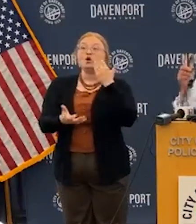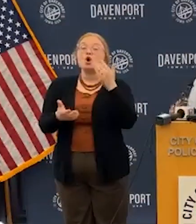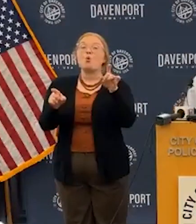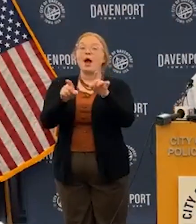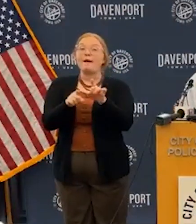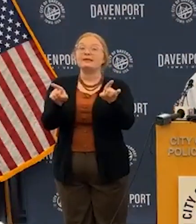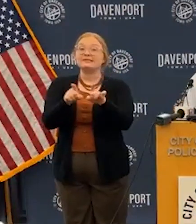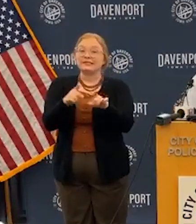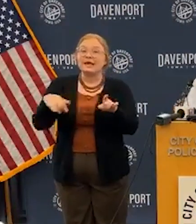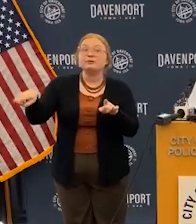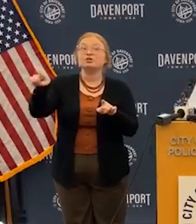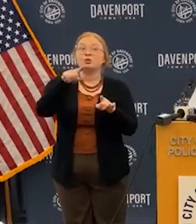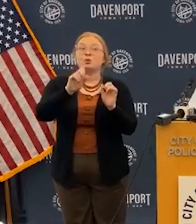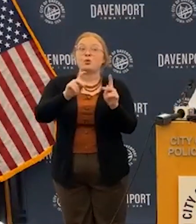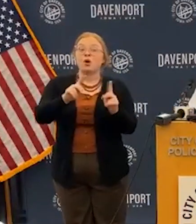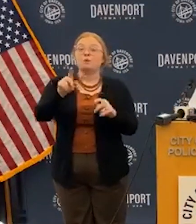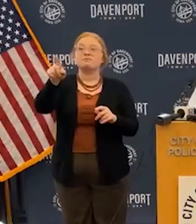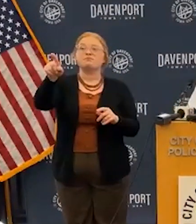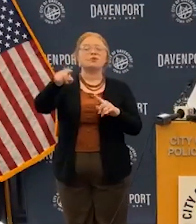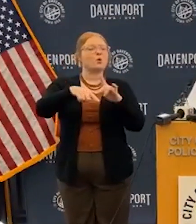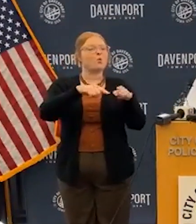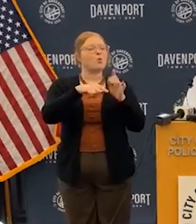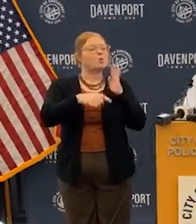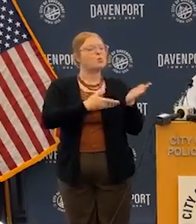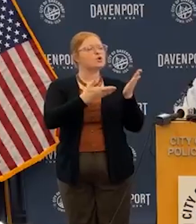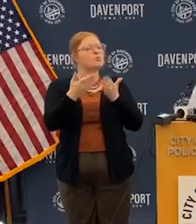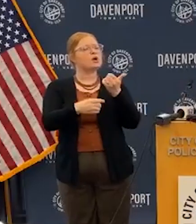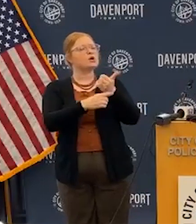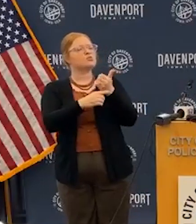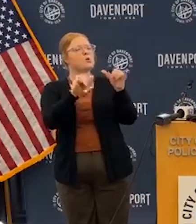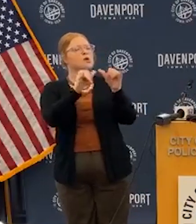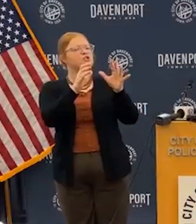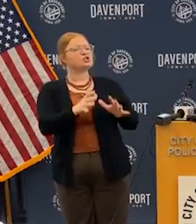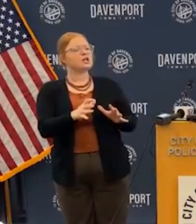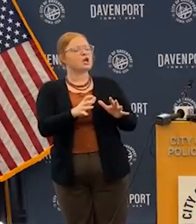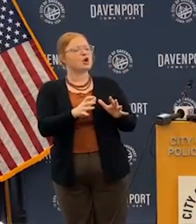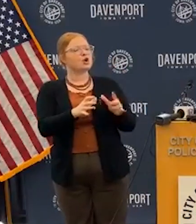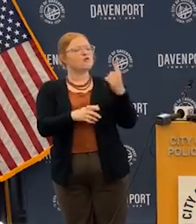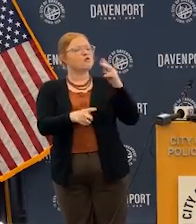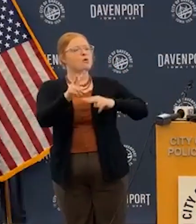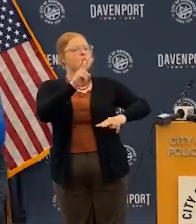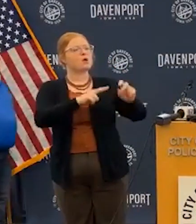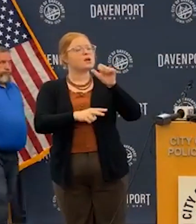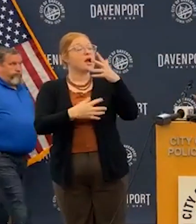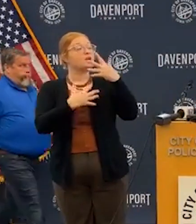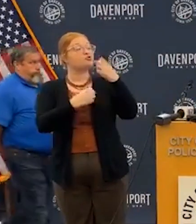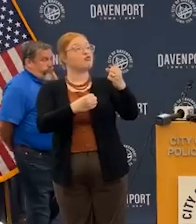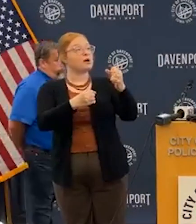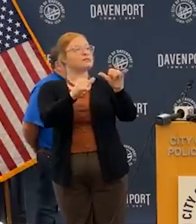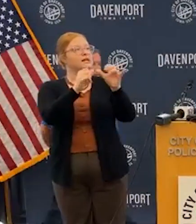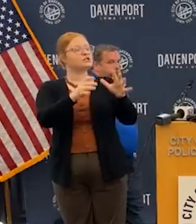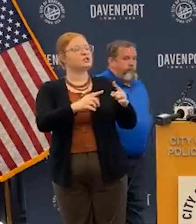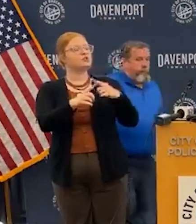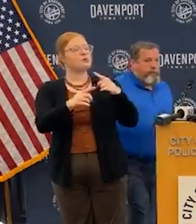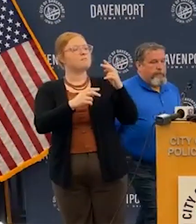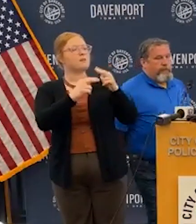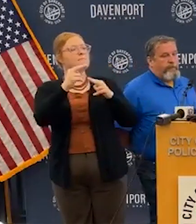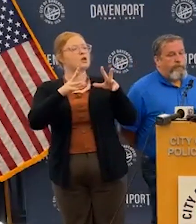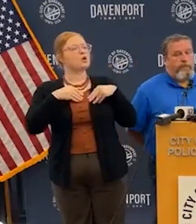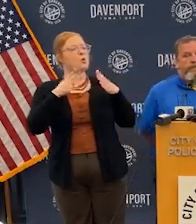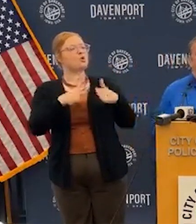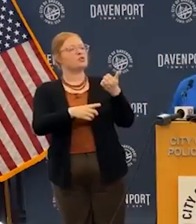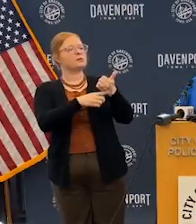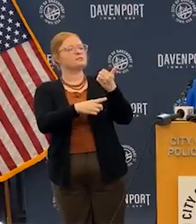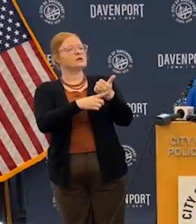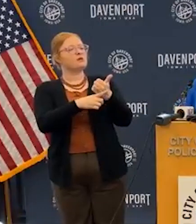you bring in your own engineer to look at it and not trust an engineer that's hired by the city itself, or by the building owner itself from Select Structure? You answer, I can answer.